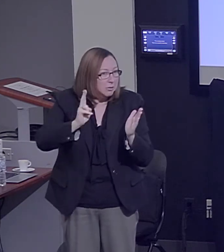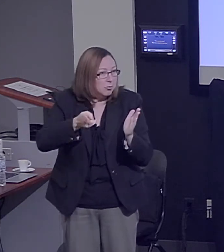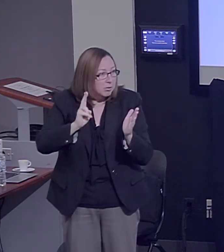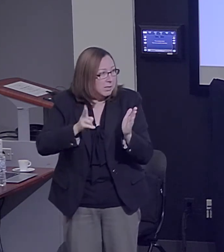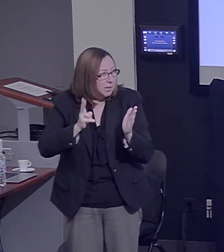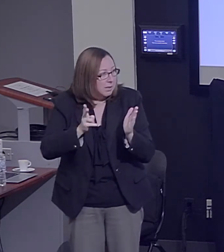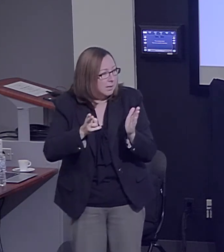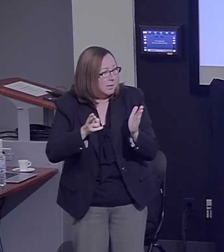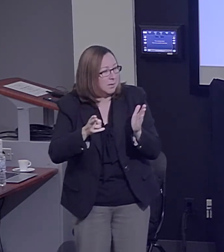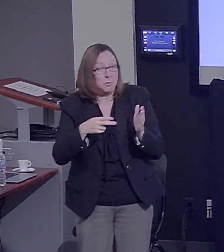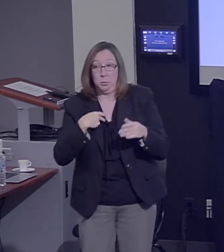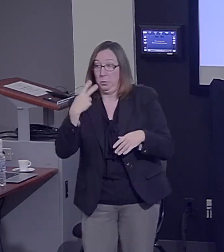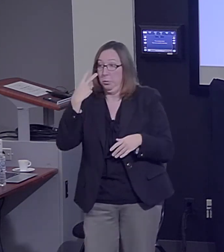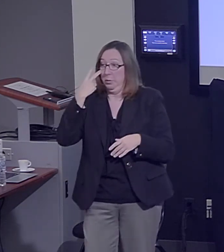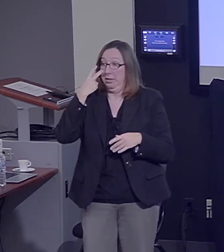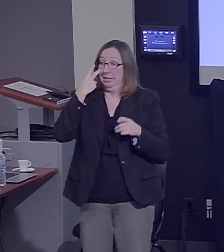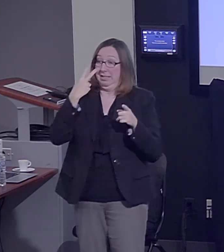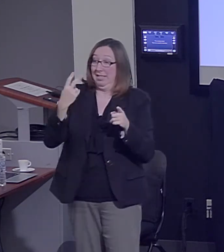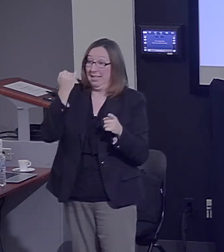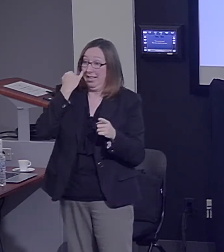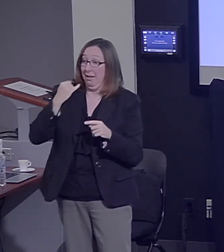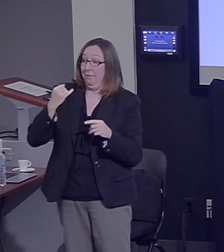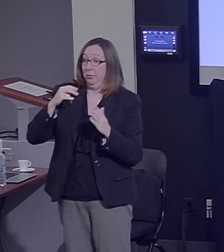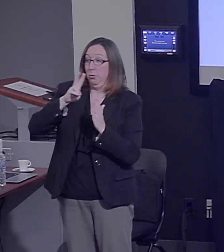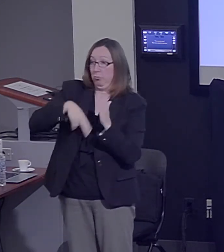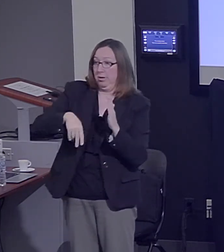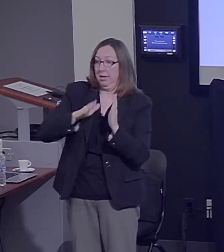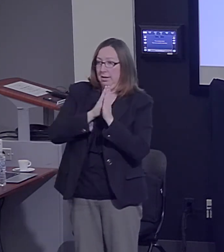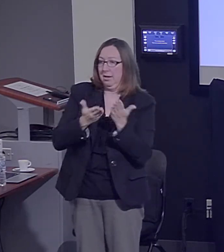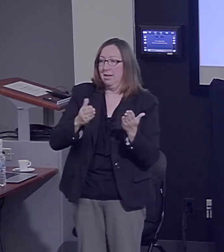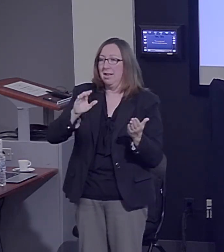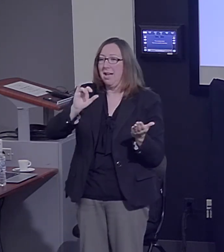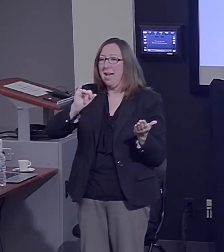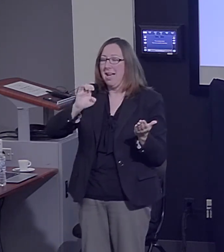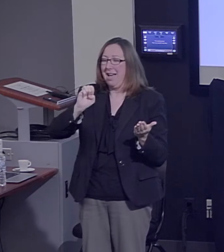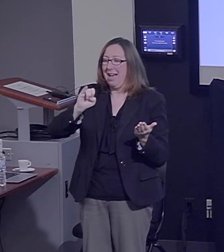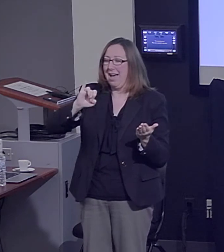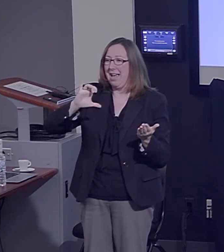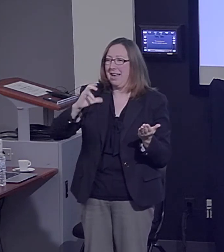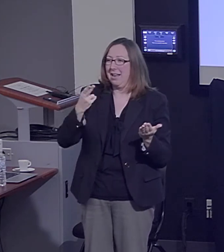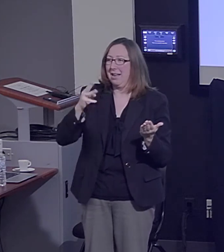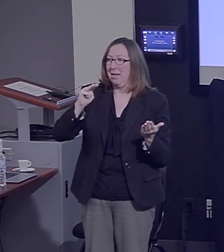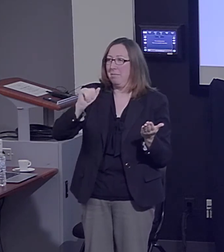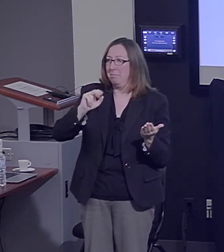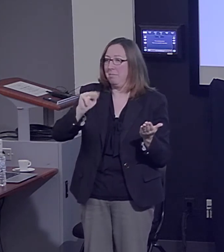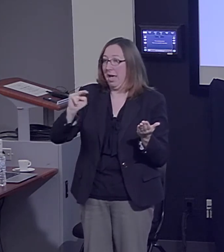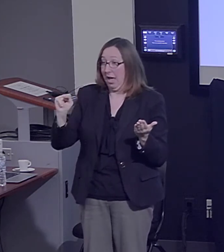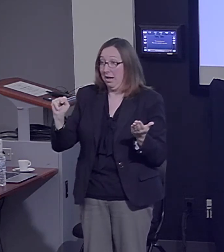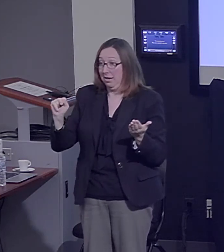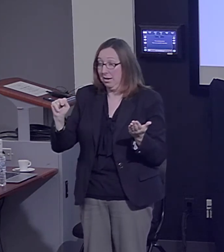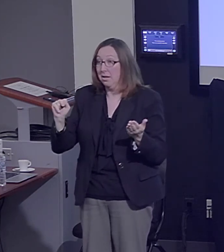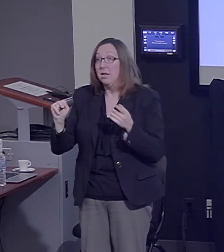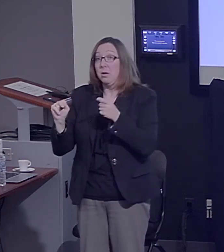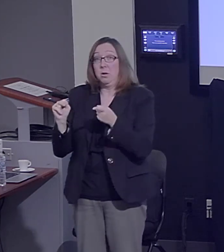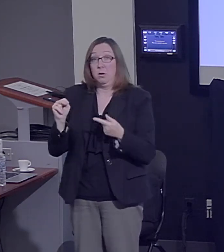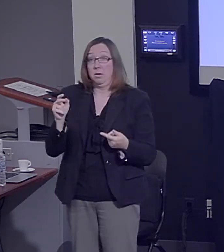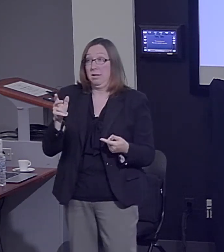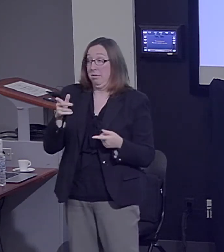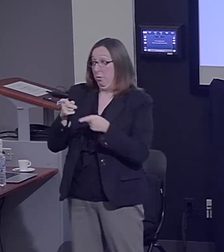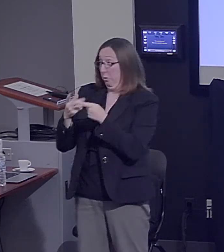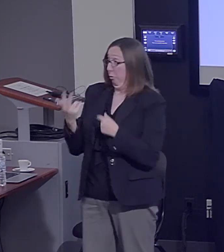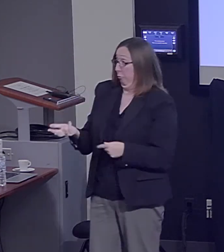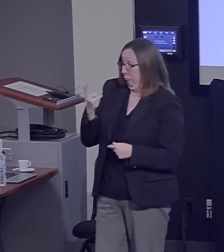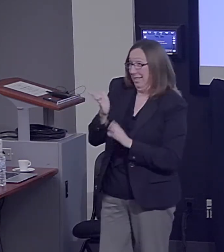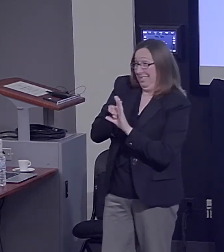supported my view. If you read the book on Eichmann, Eichmann has been examined by 3 psychiatrists, and all of